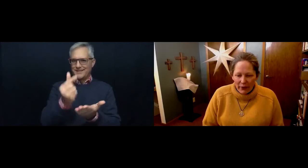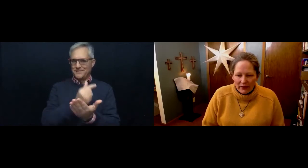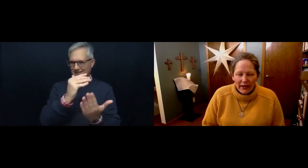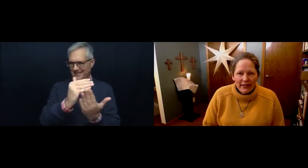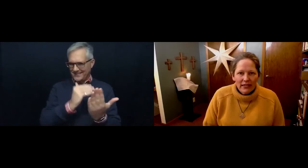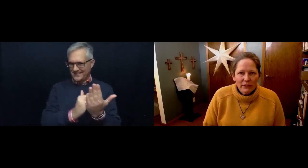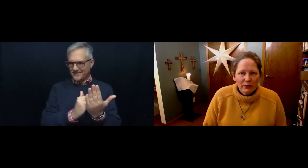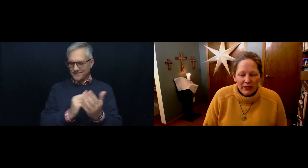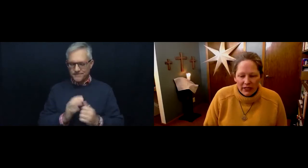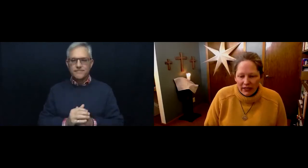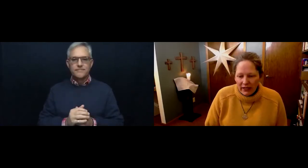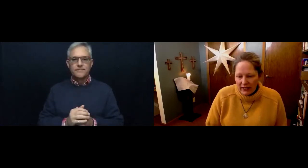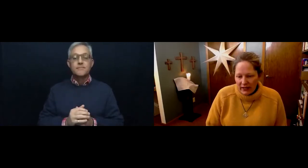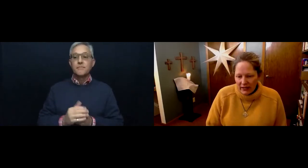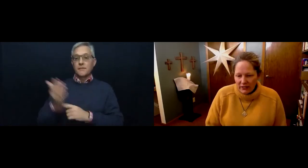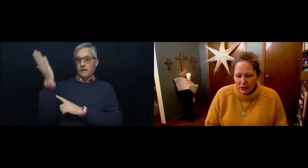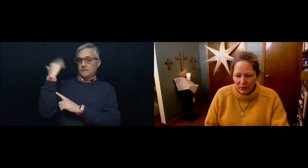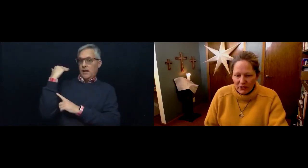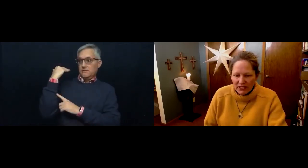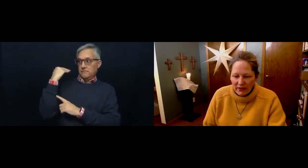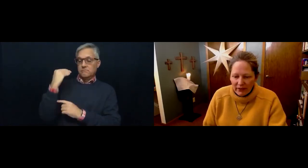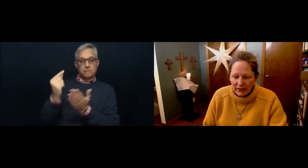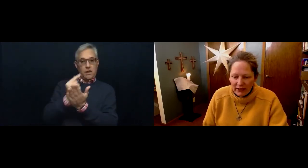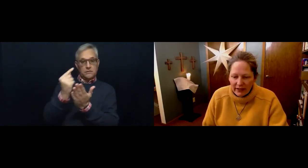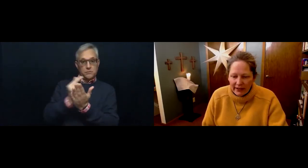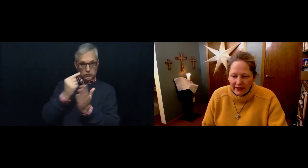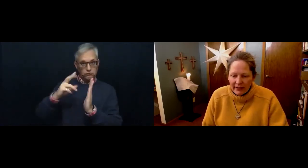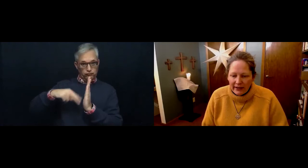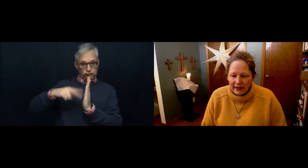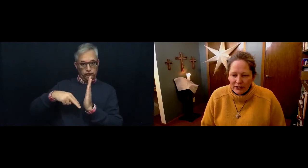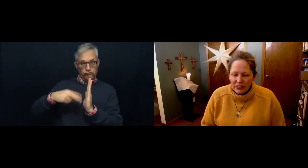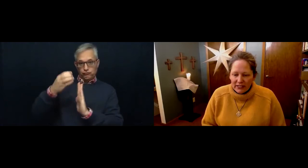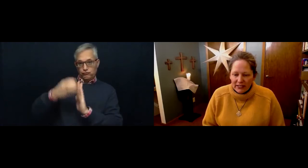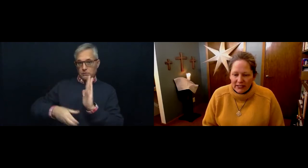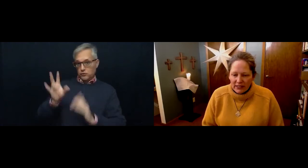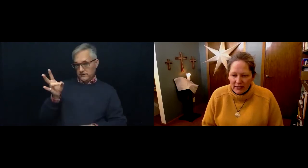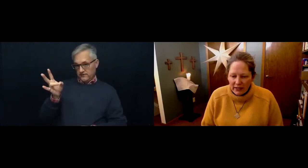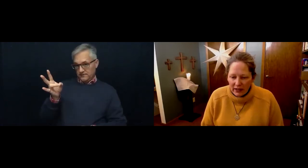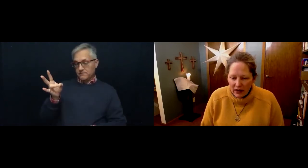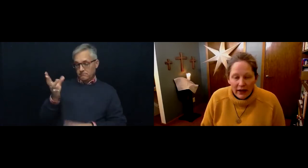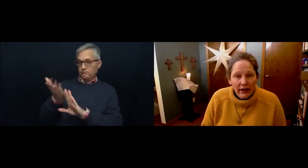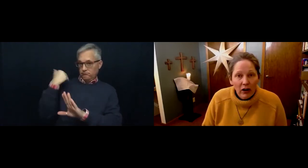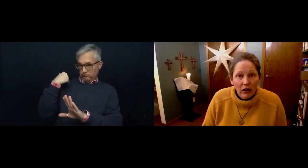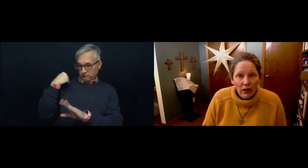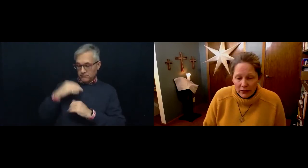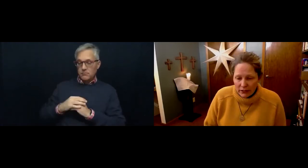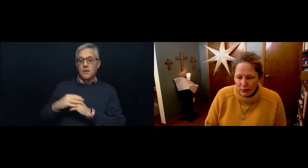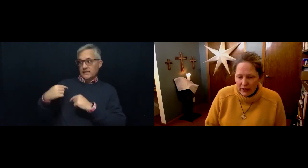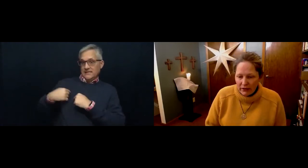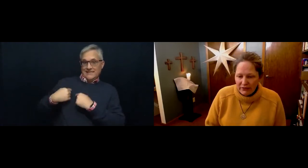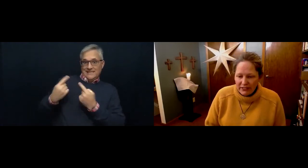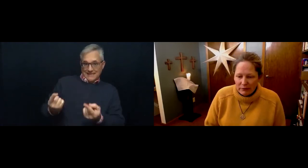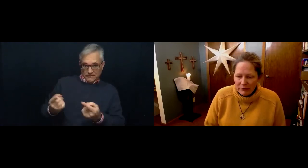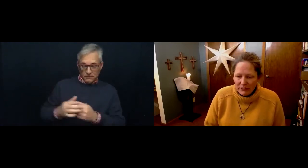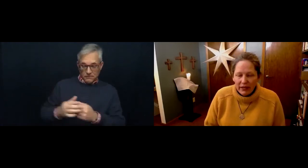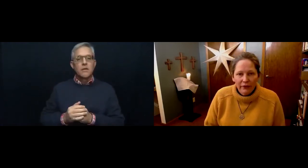Since our last gospel reading in chapter 7, Jesus had called the